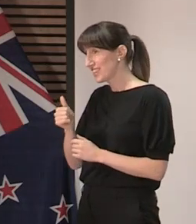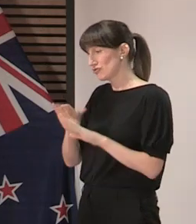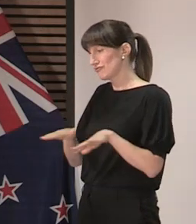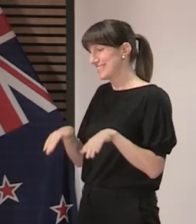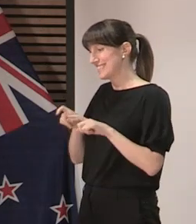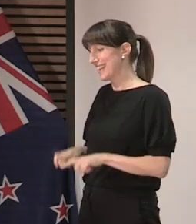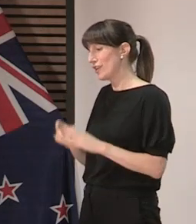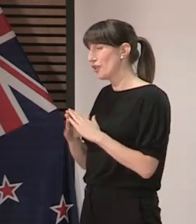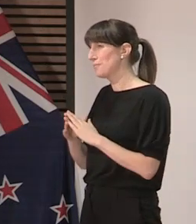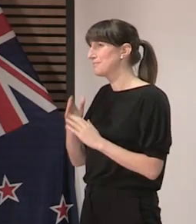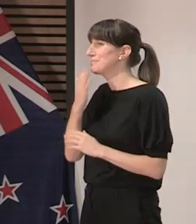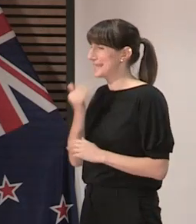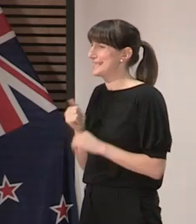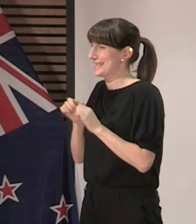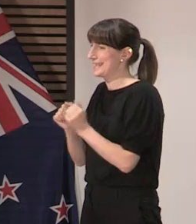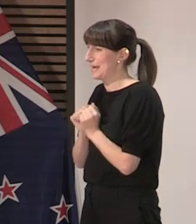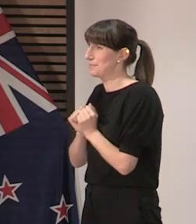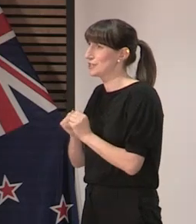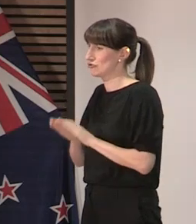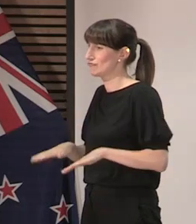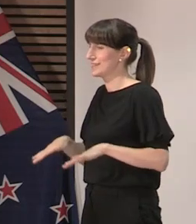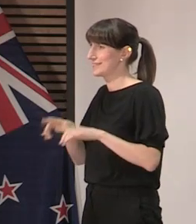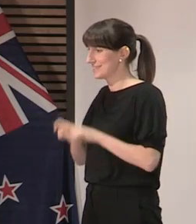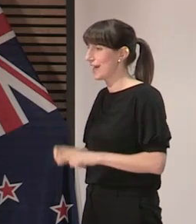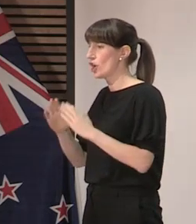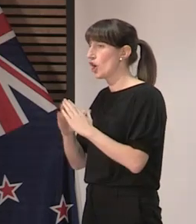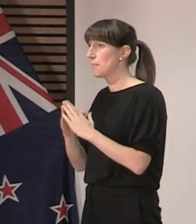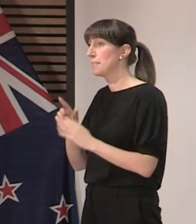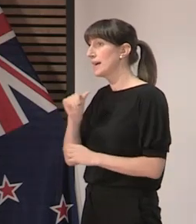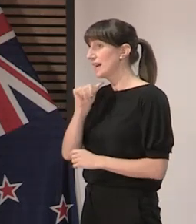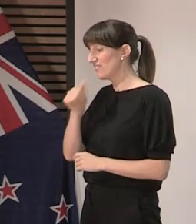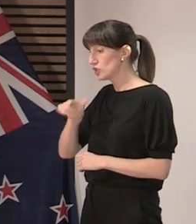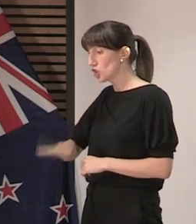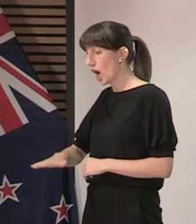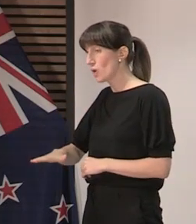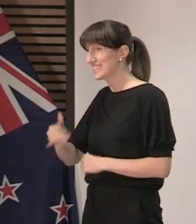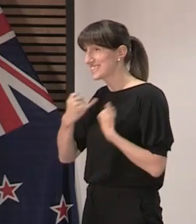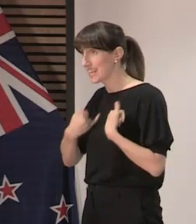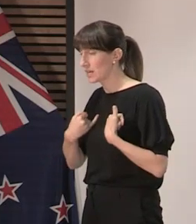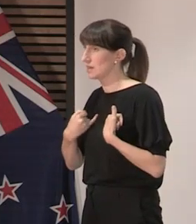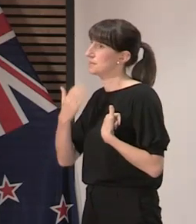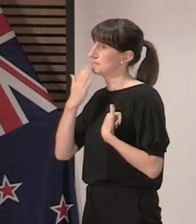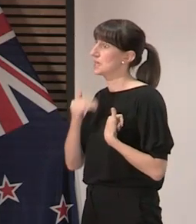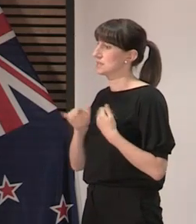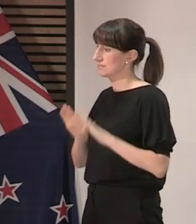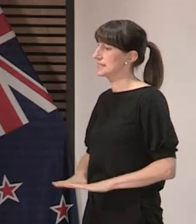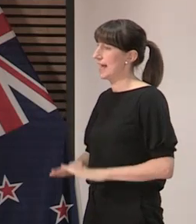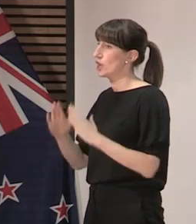Definitely keep children home if they are unwell, and seek medical advice about whether a child may need to be